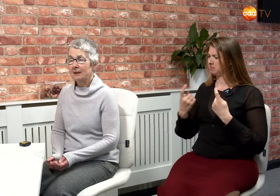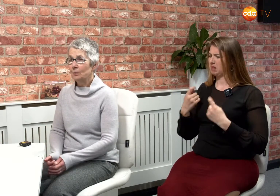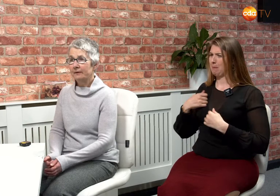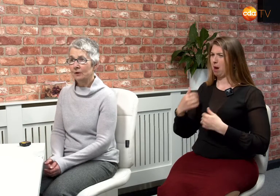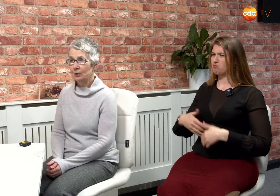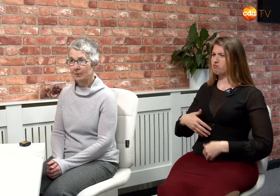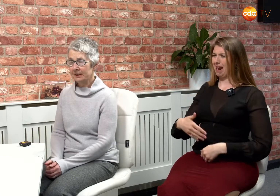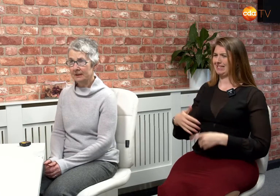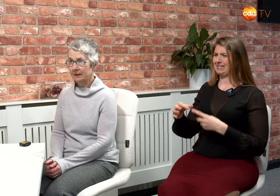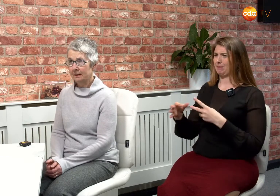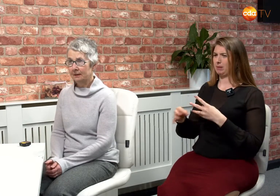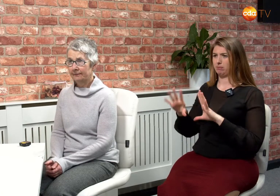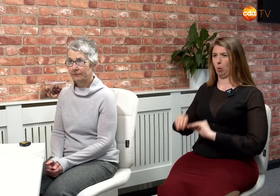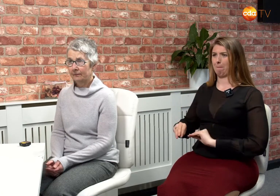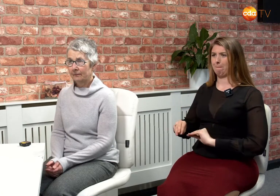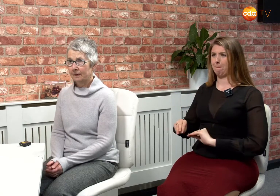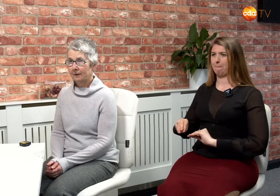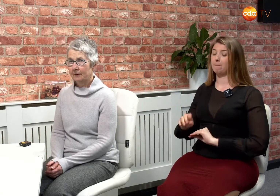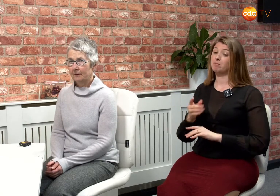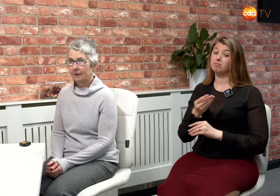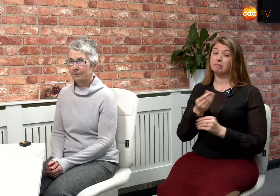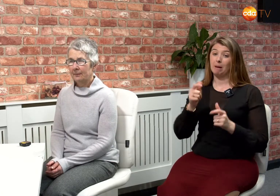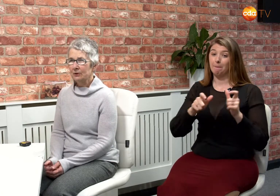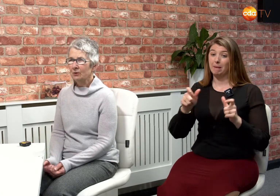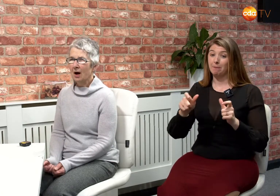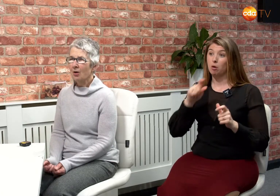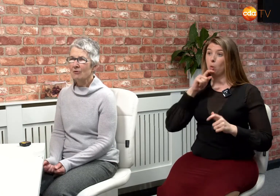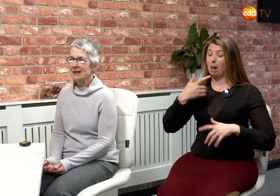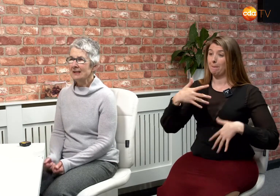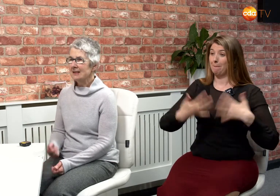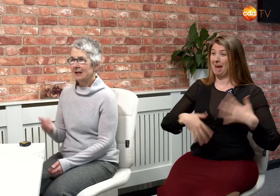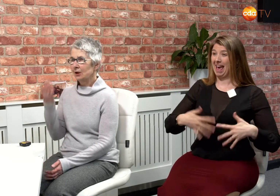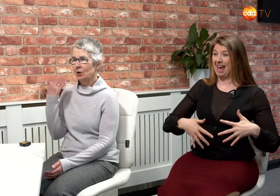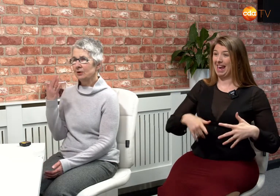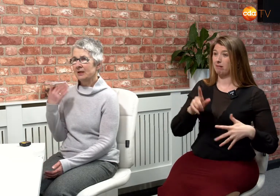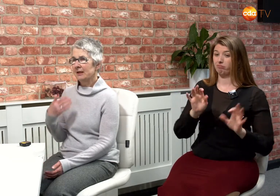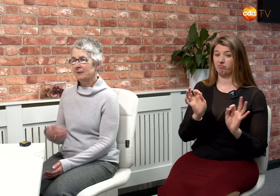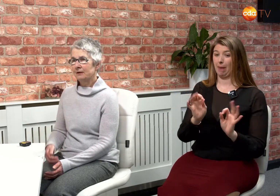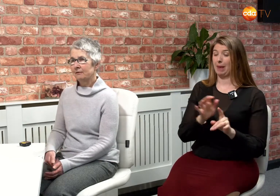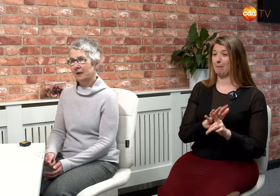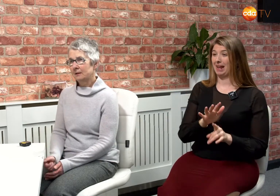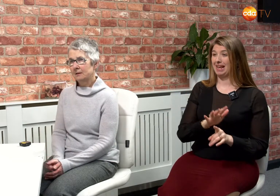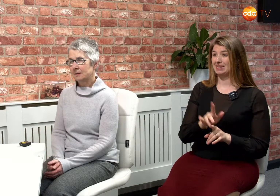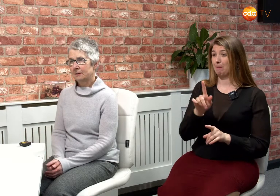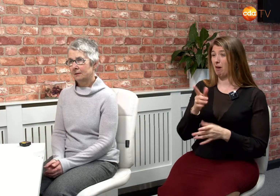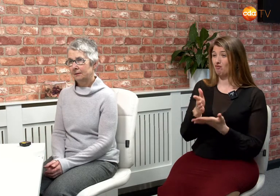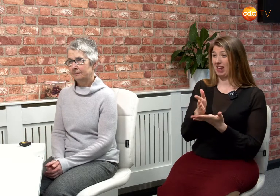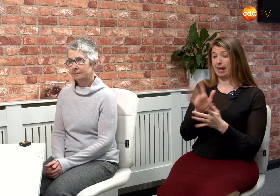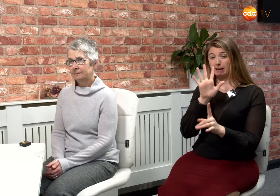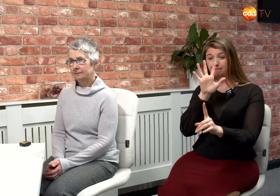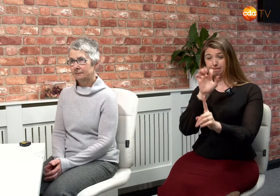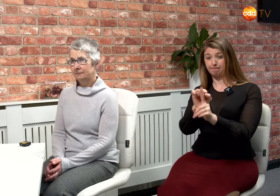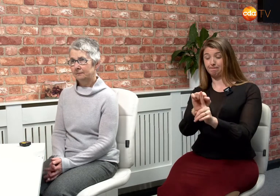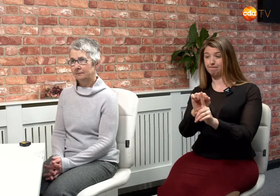be pain with no bleeding. But you can't really tell a long time in advance.